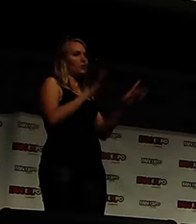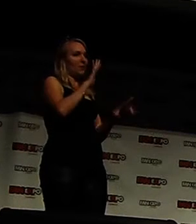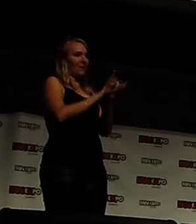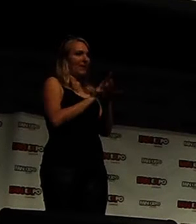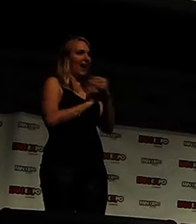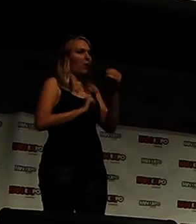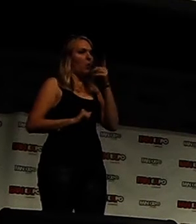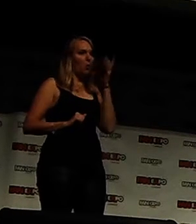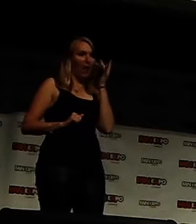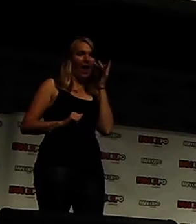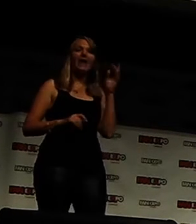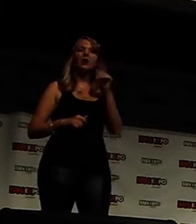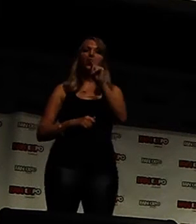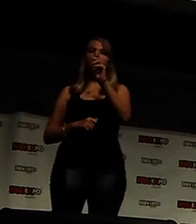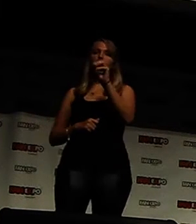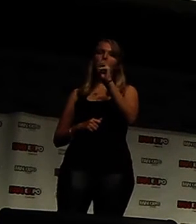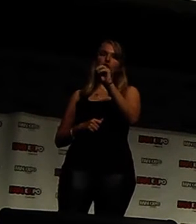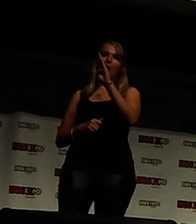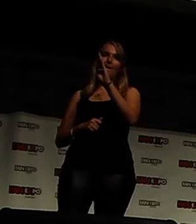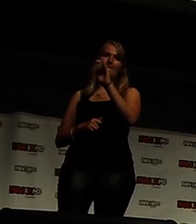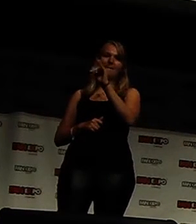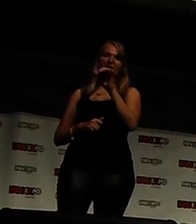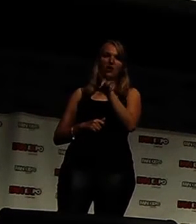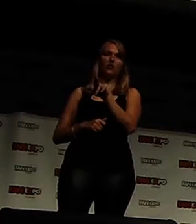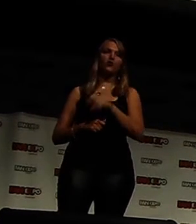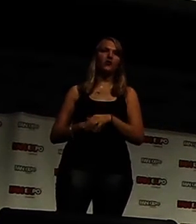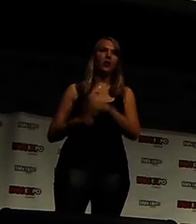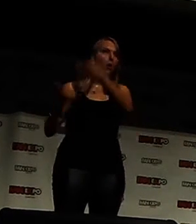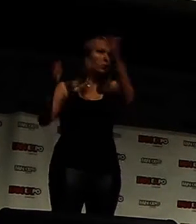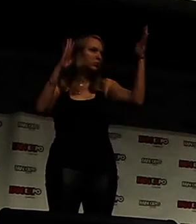think Tom Baker. I mean,